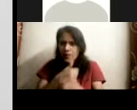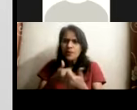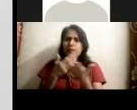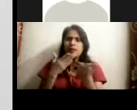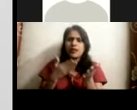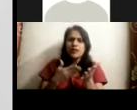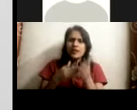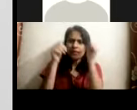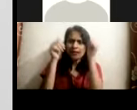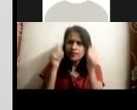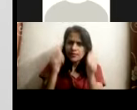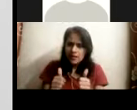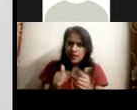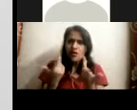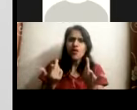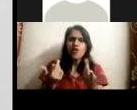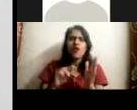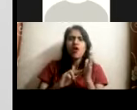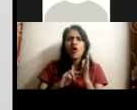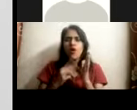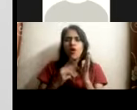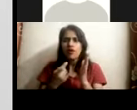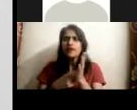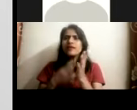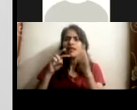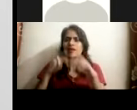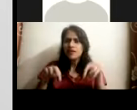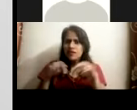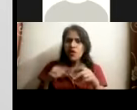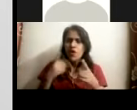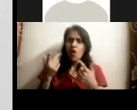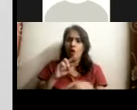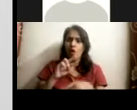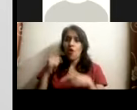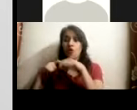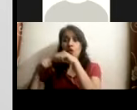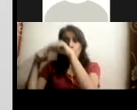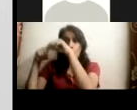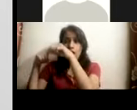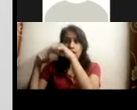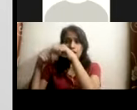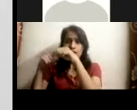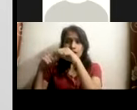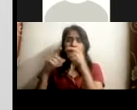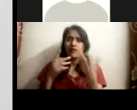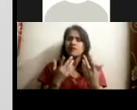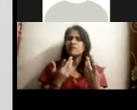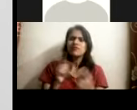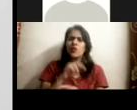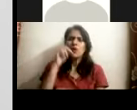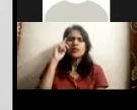wherever the interpretation will come, it will go to the qualitative research? It's like doubt for the ontology.